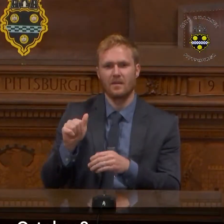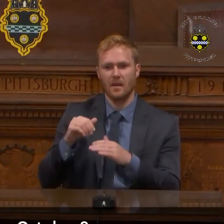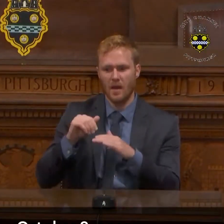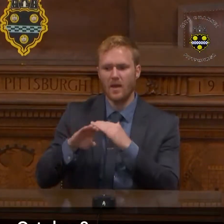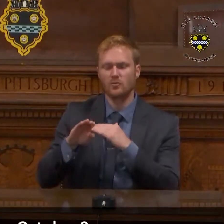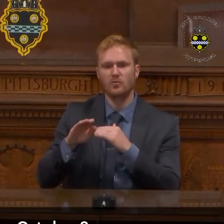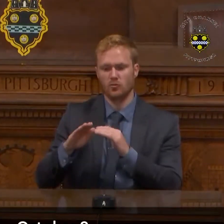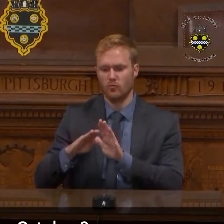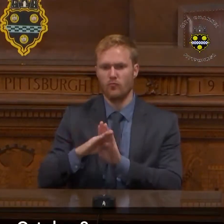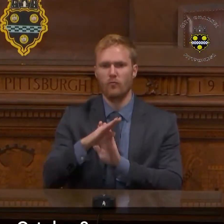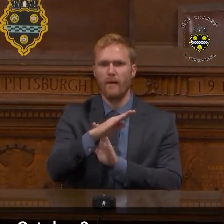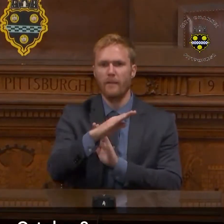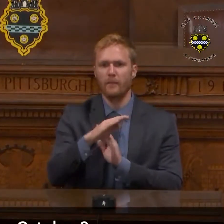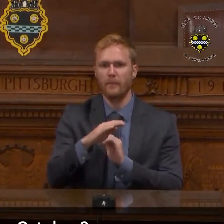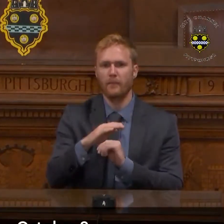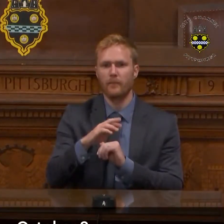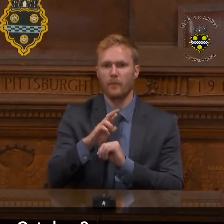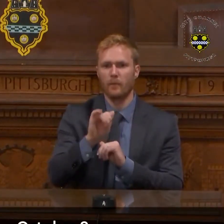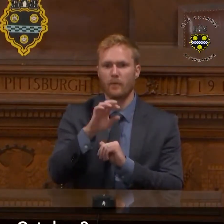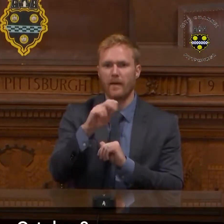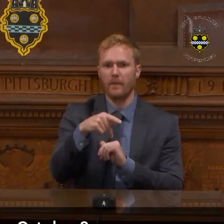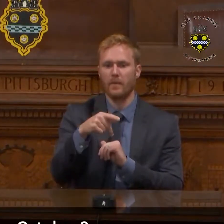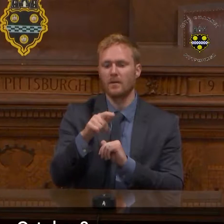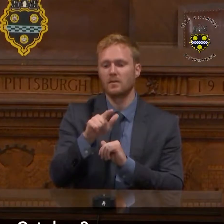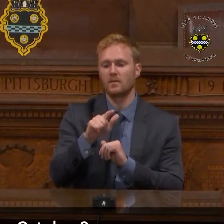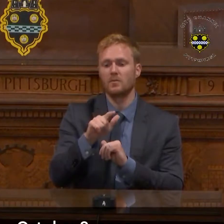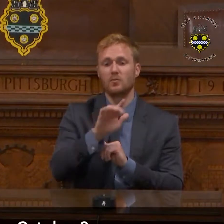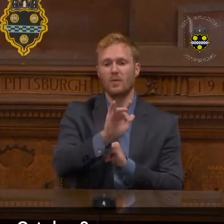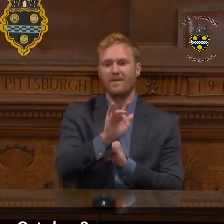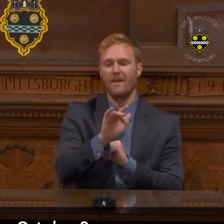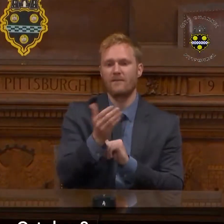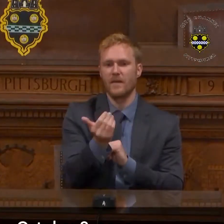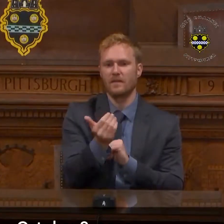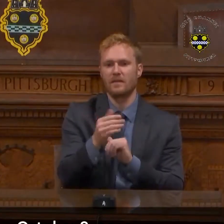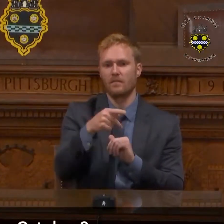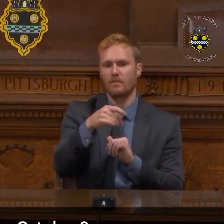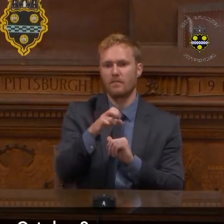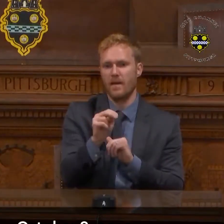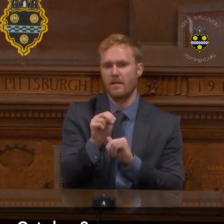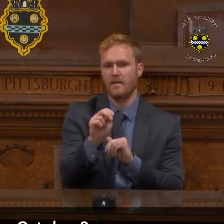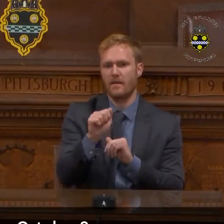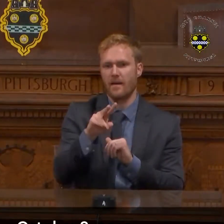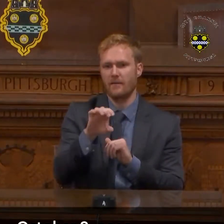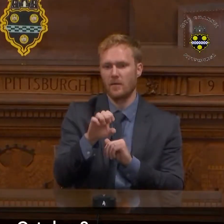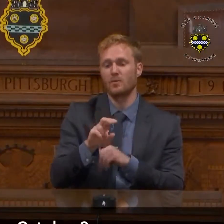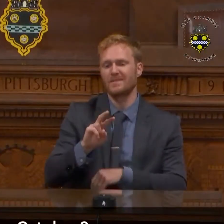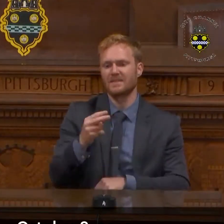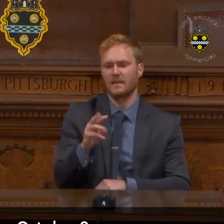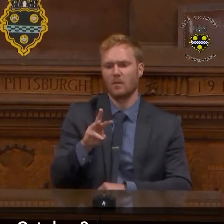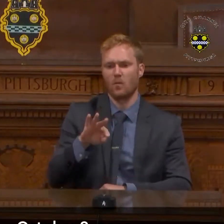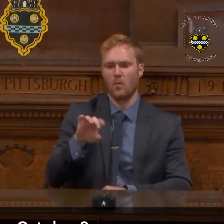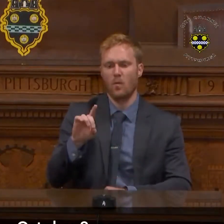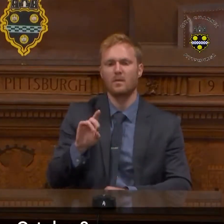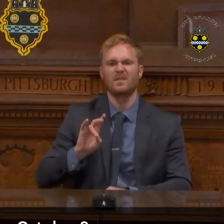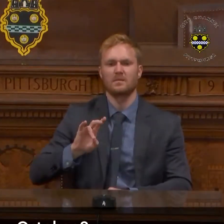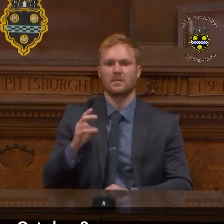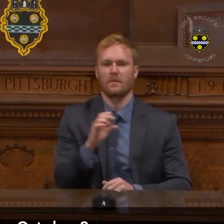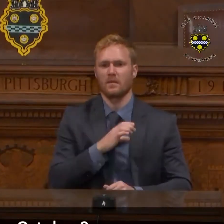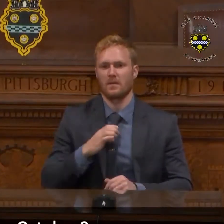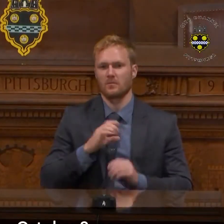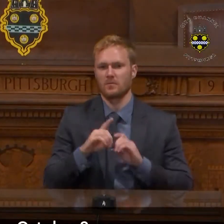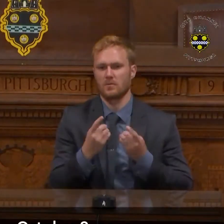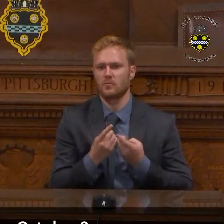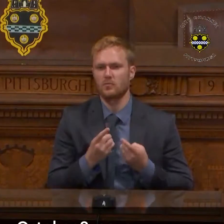at 2515 Penn Avenue in the 2nd Ward, 7th Council District.